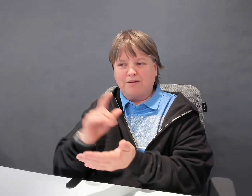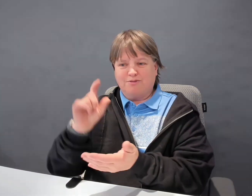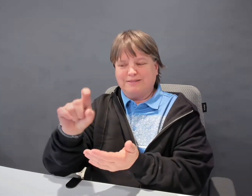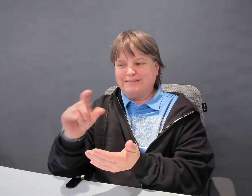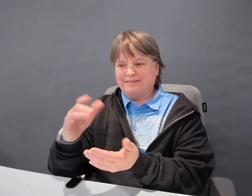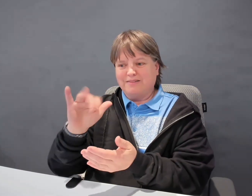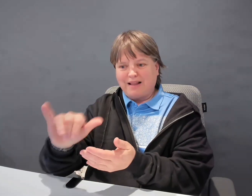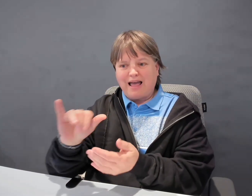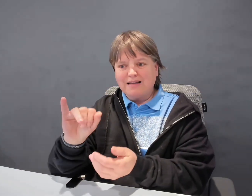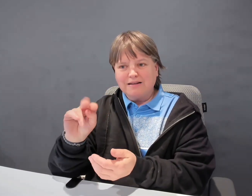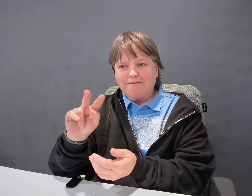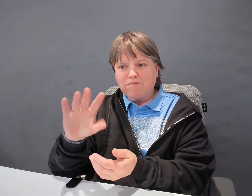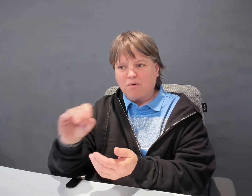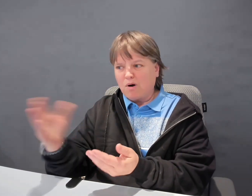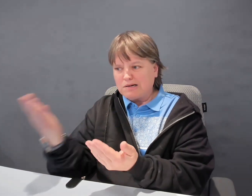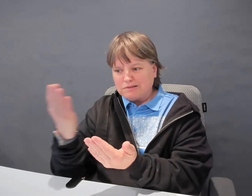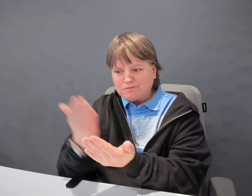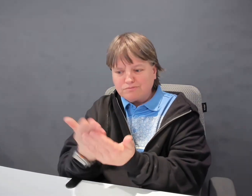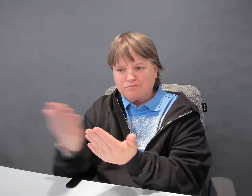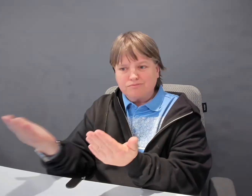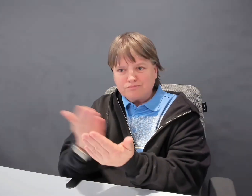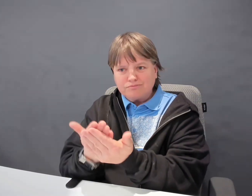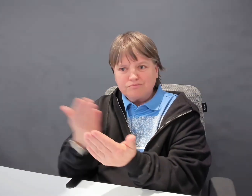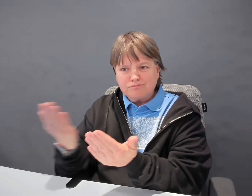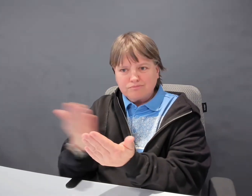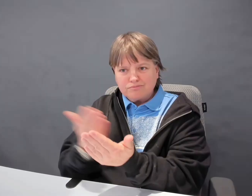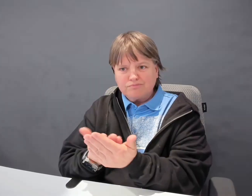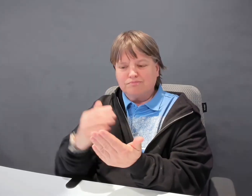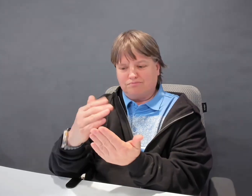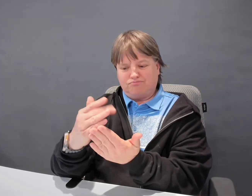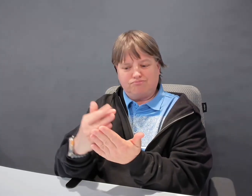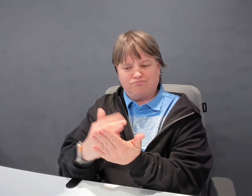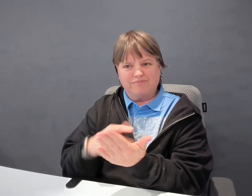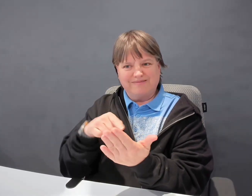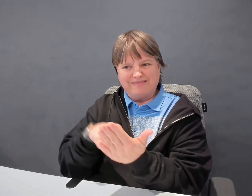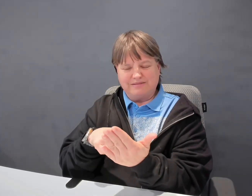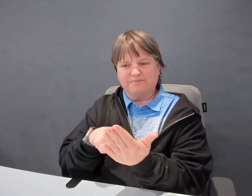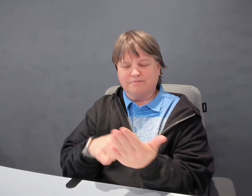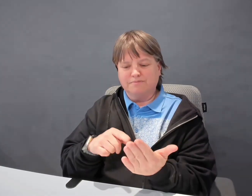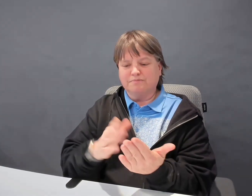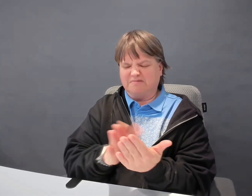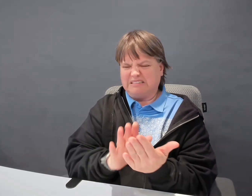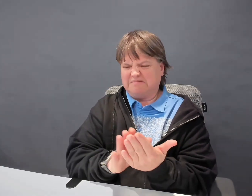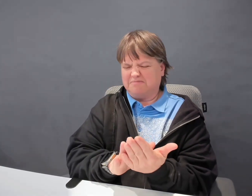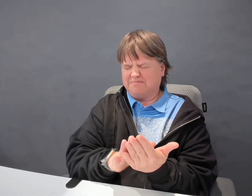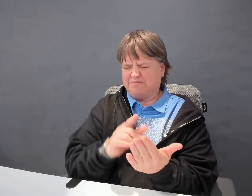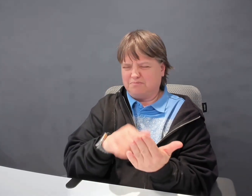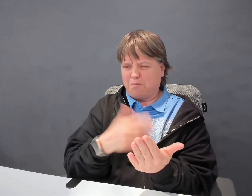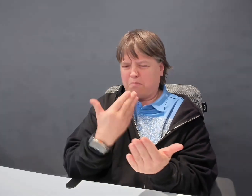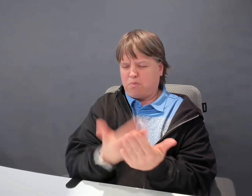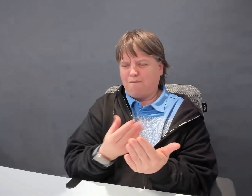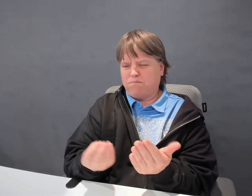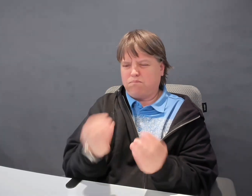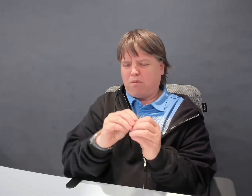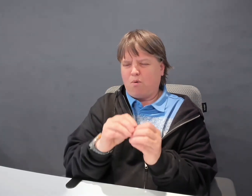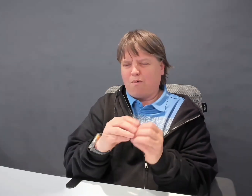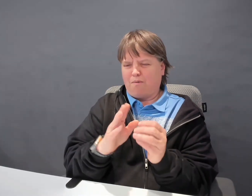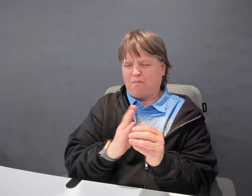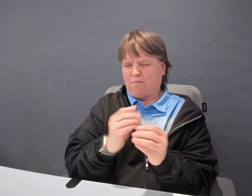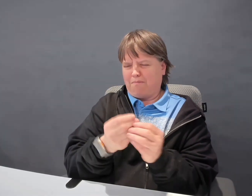laptop, an iPad, anything, and provide the invoices accordingly to be able to itemize that. And